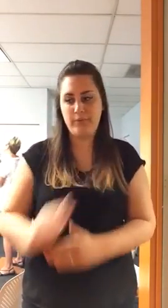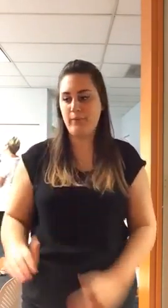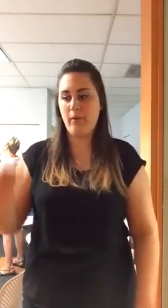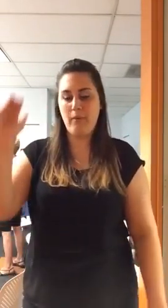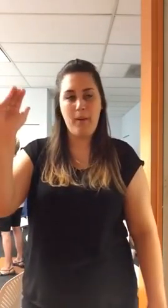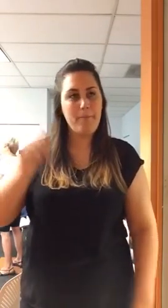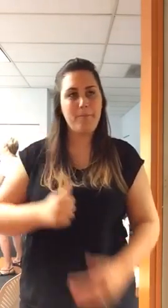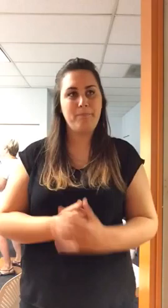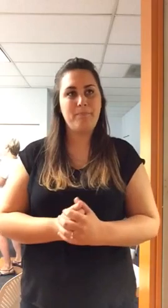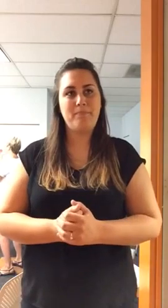Really?